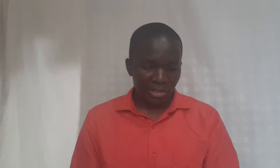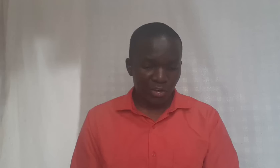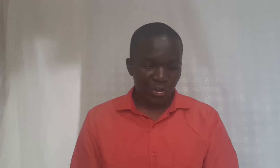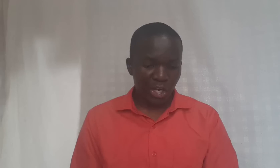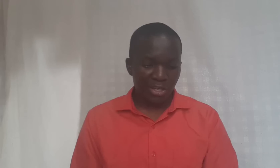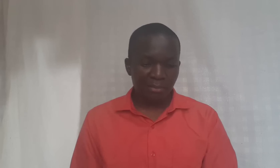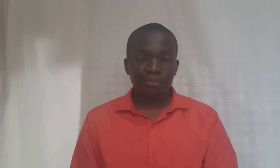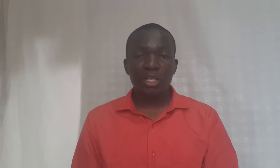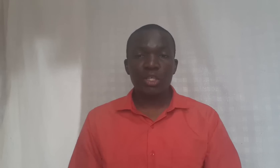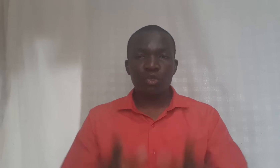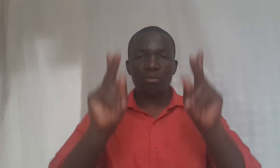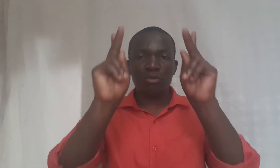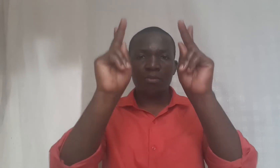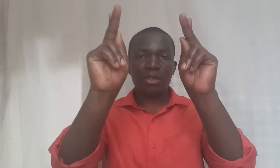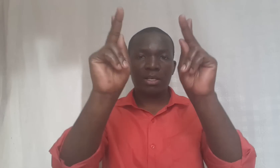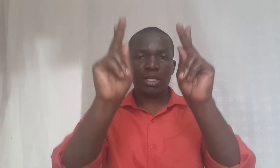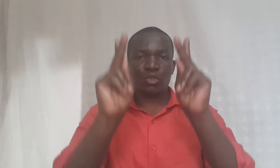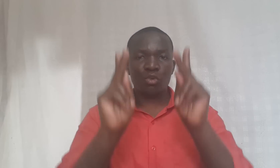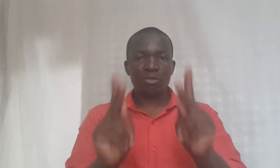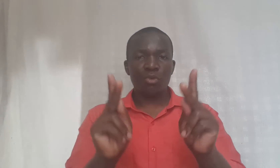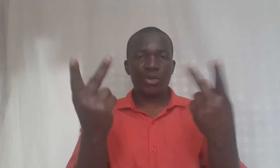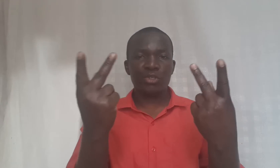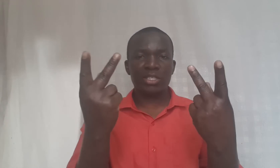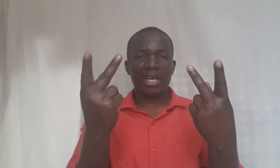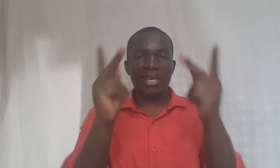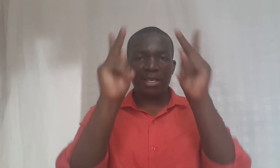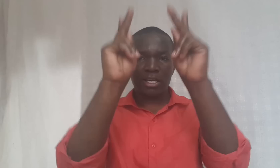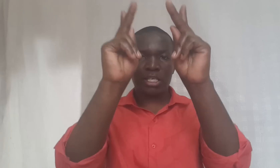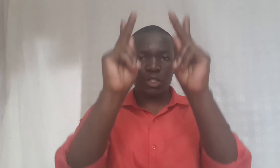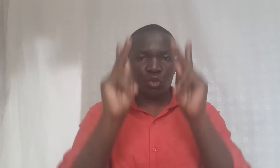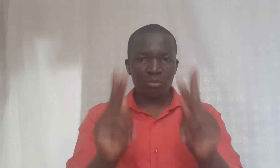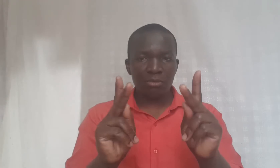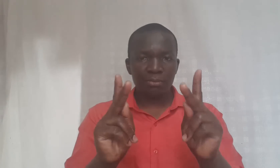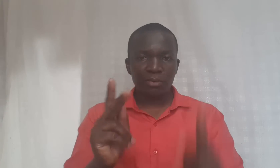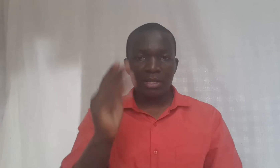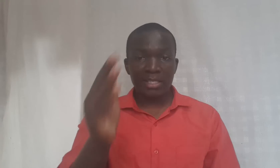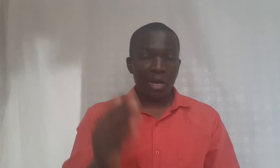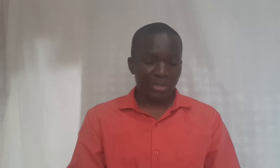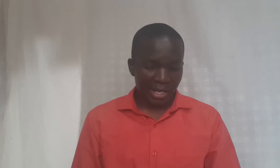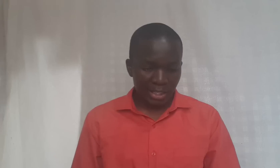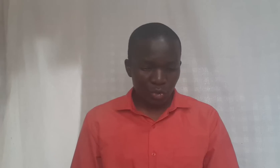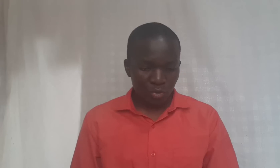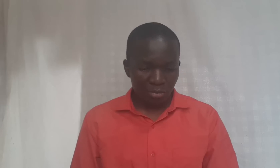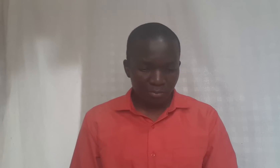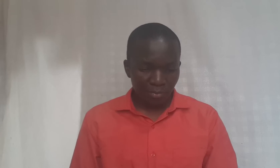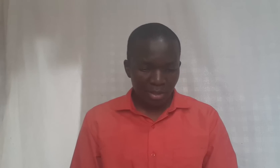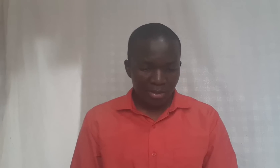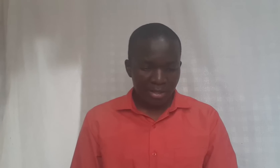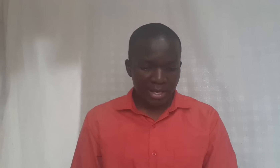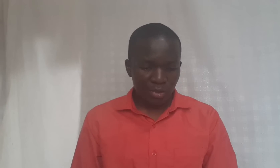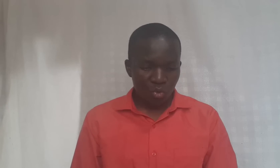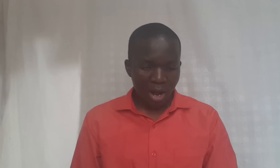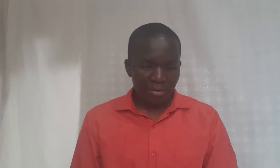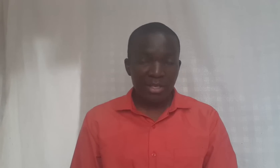in Kenya, Kisumu. We use K. Kisumu. That's how we sign Kisumu. The next one